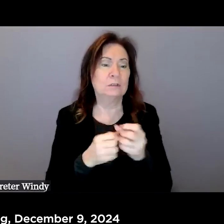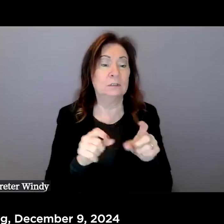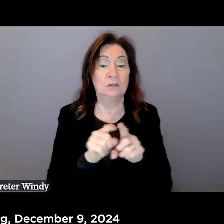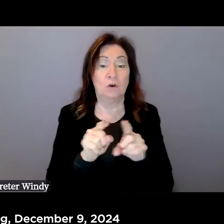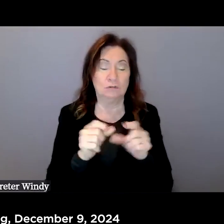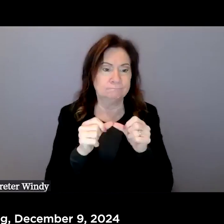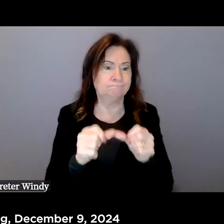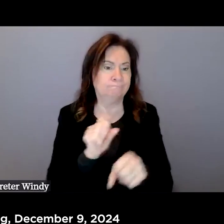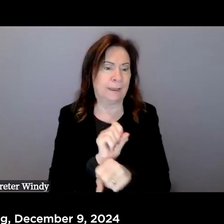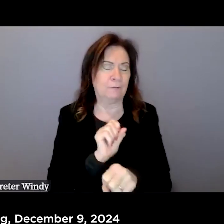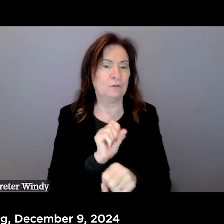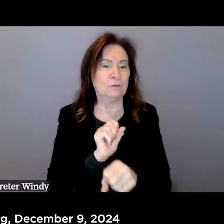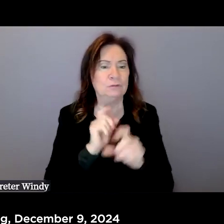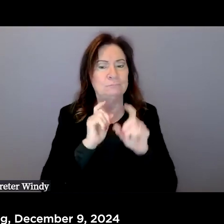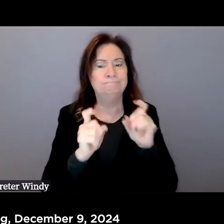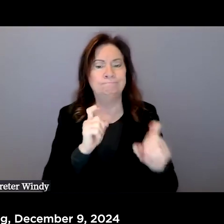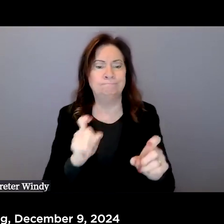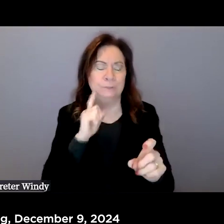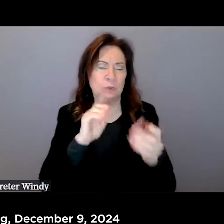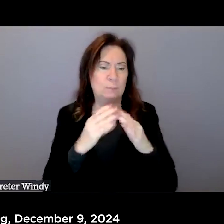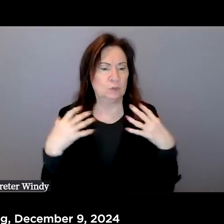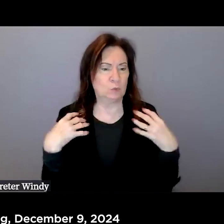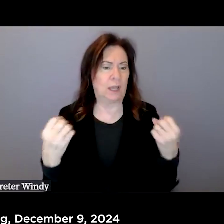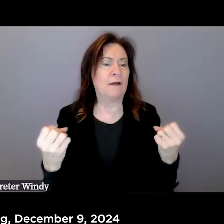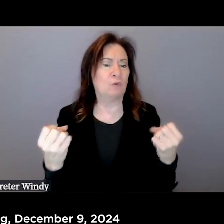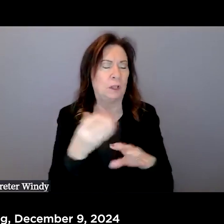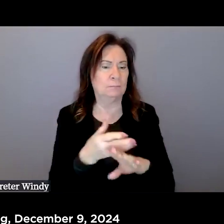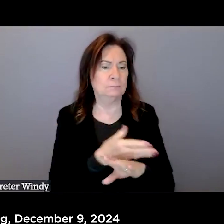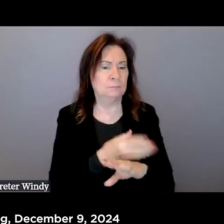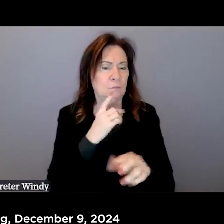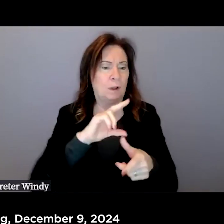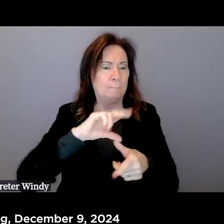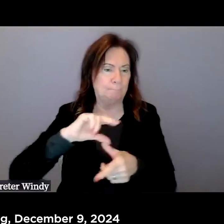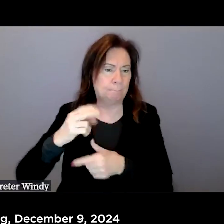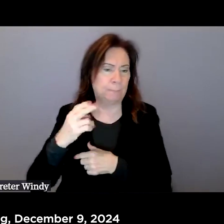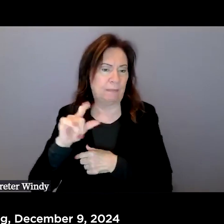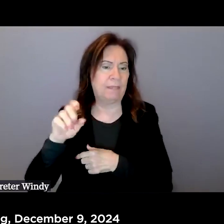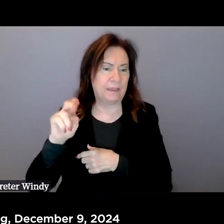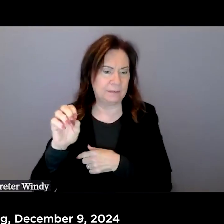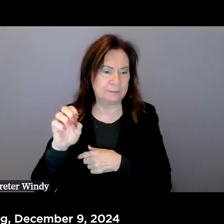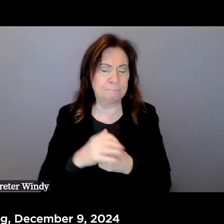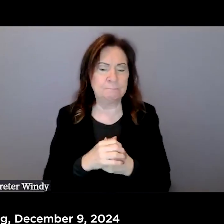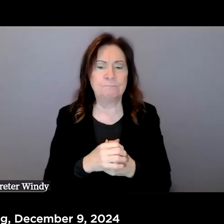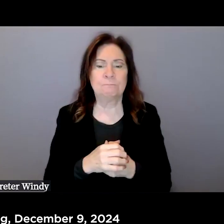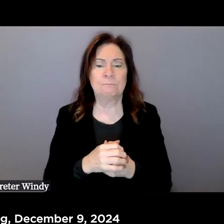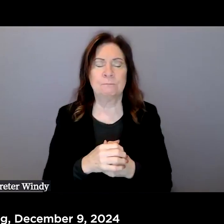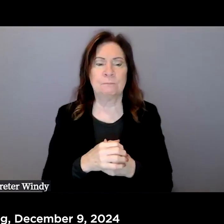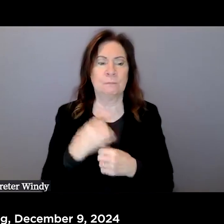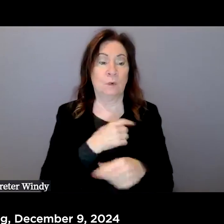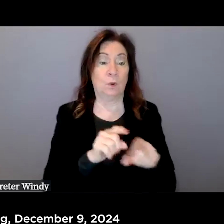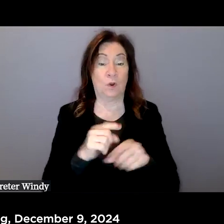efforts to contribute to our community's recovery from Tropical Storm Helene. We are on